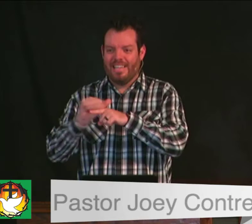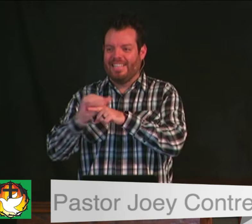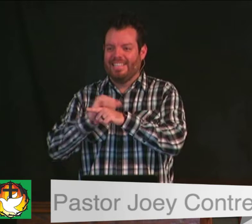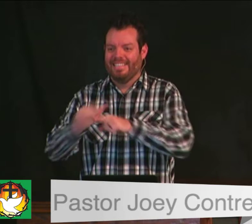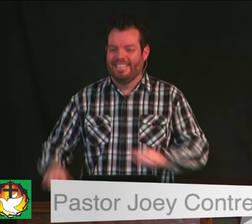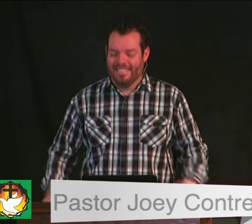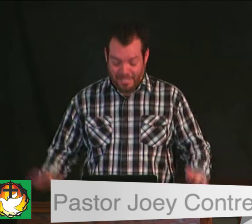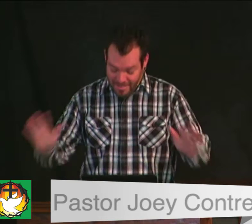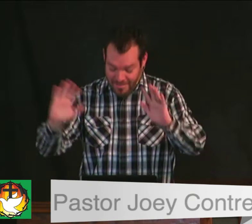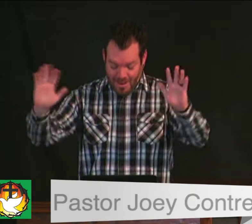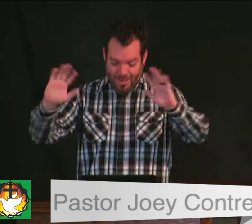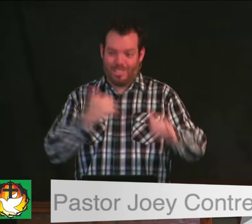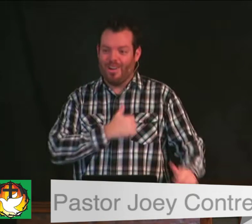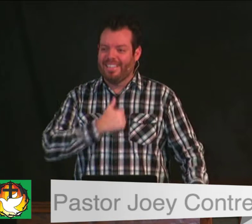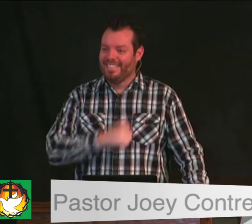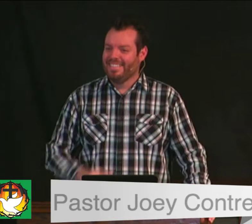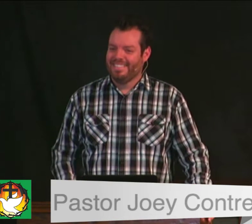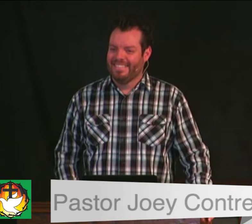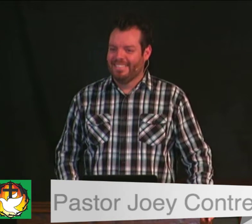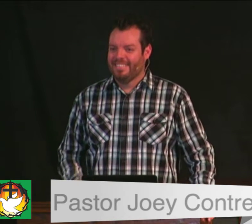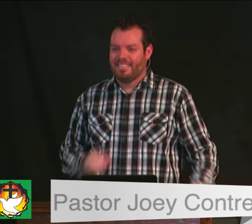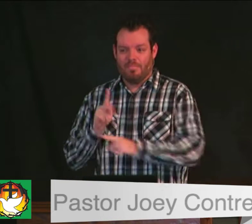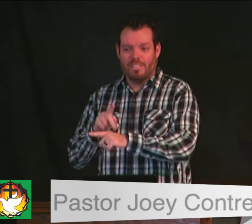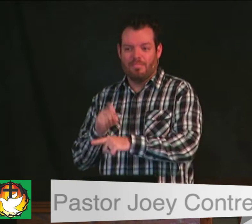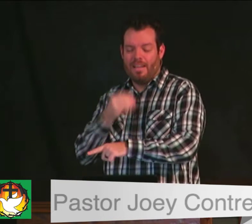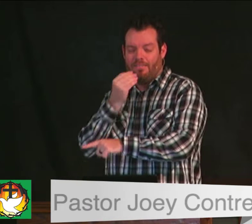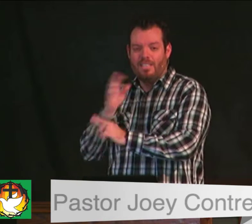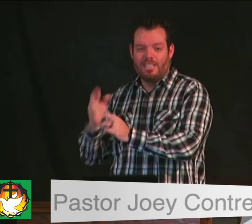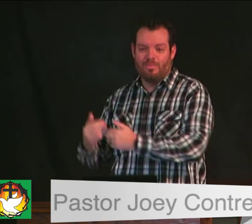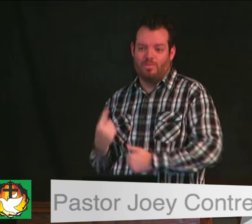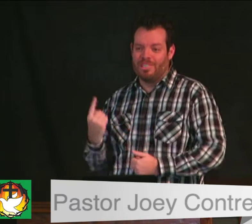Trainee. Well, sorry. That person must have food in this room or something.